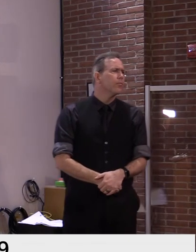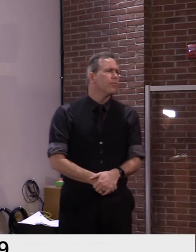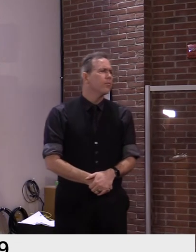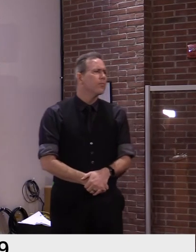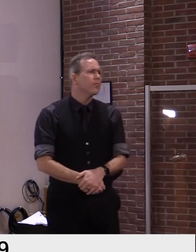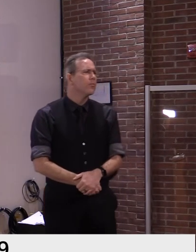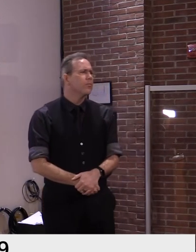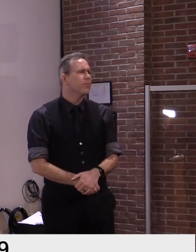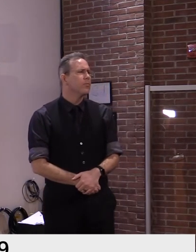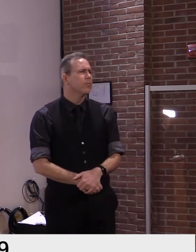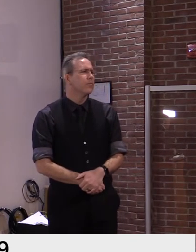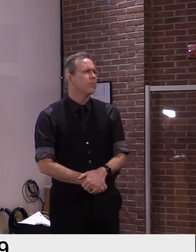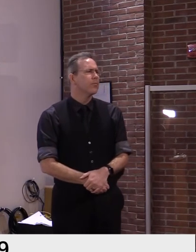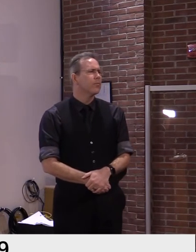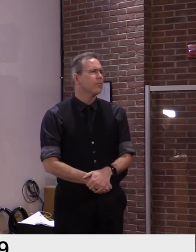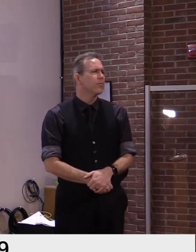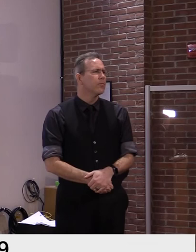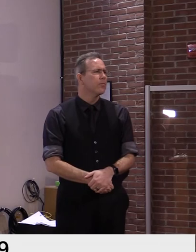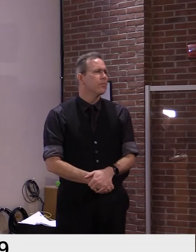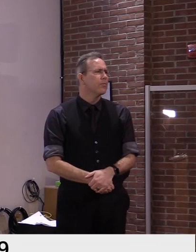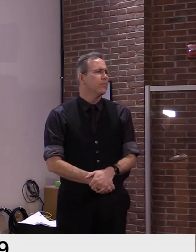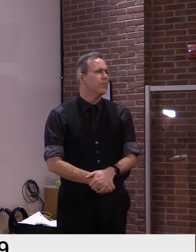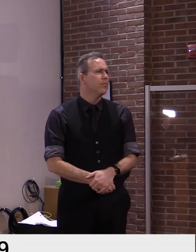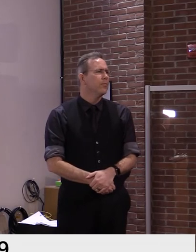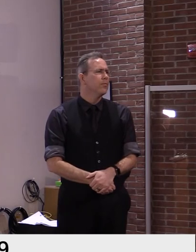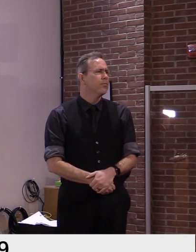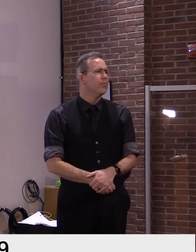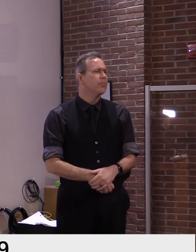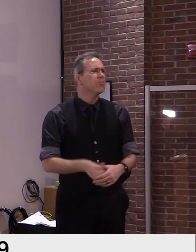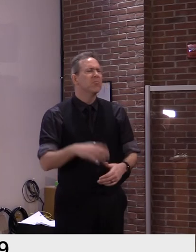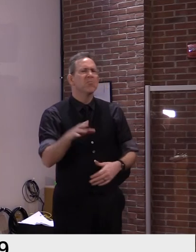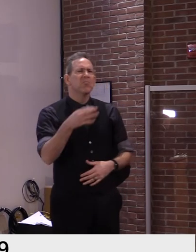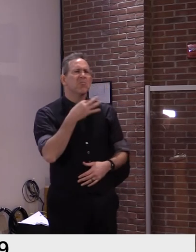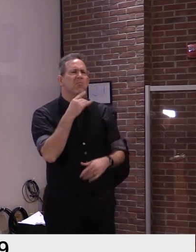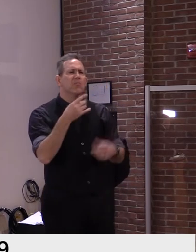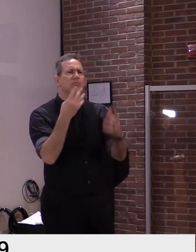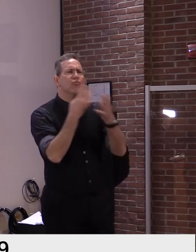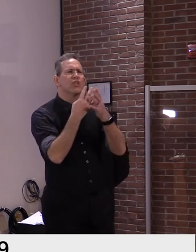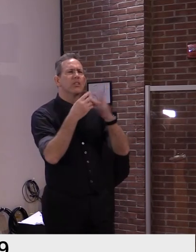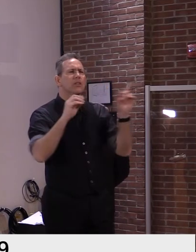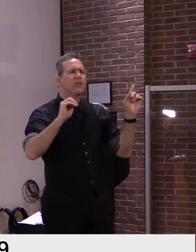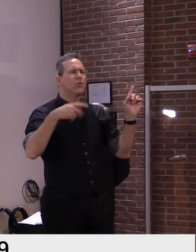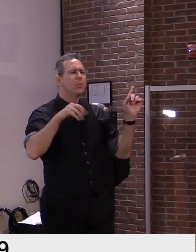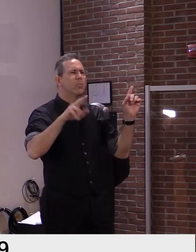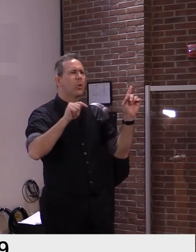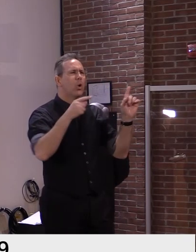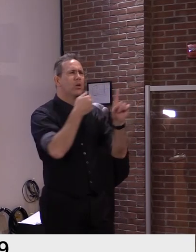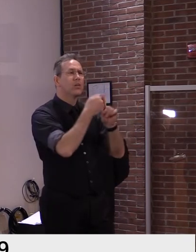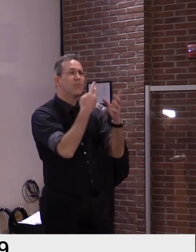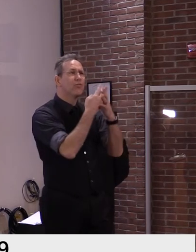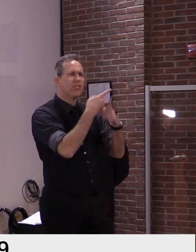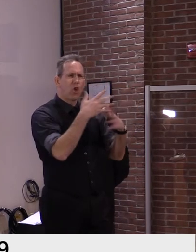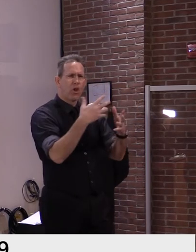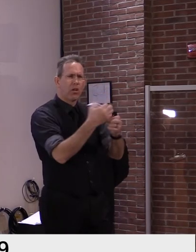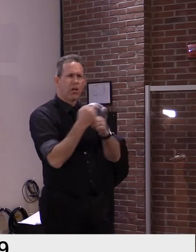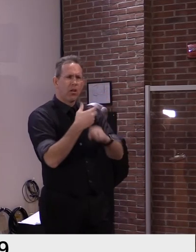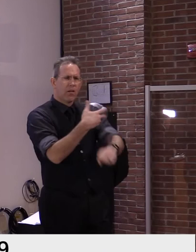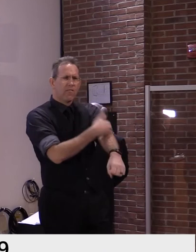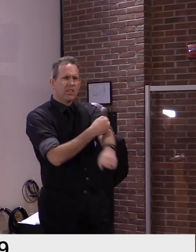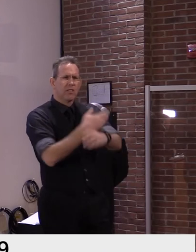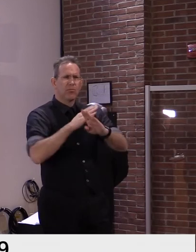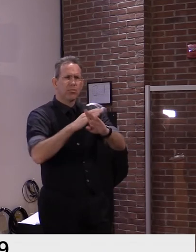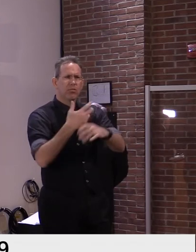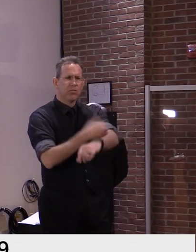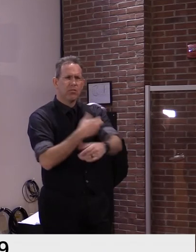and now that that inmates are being vaccinated, will DOC consider allowing vital outside services like